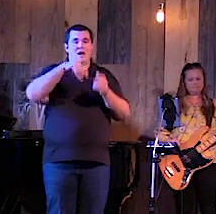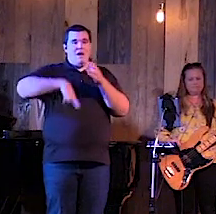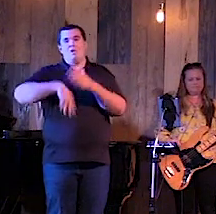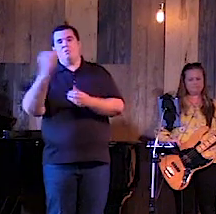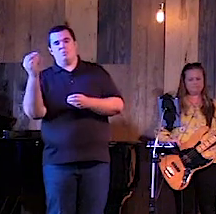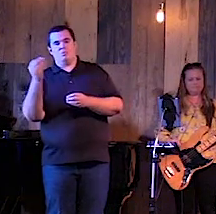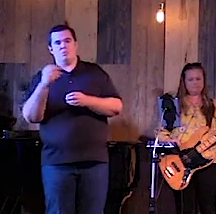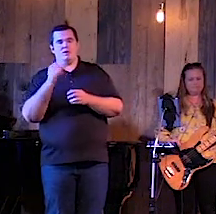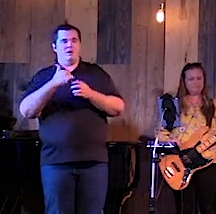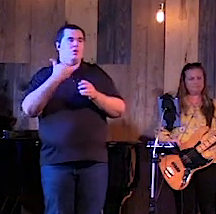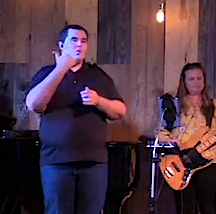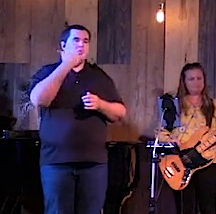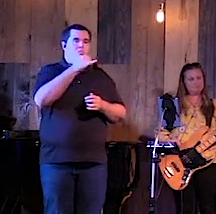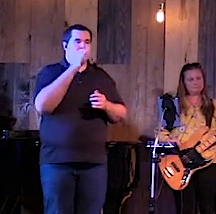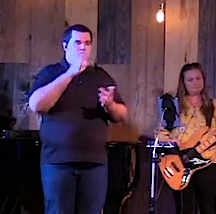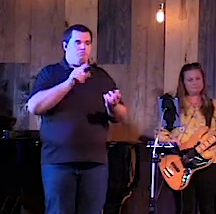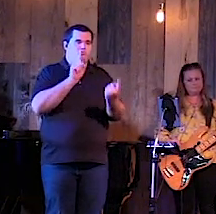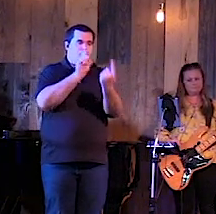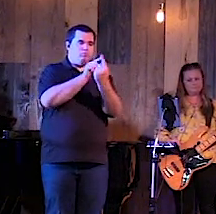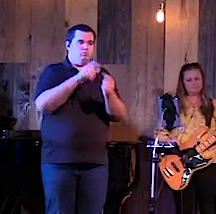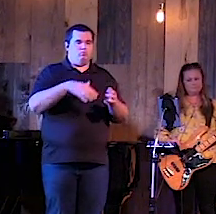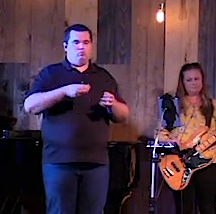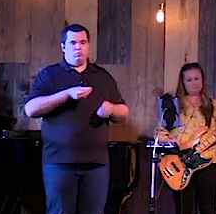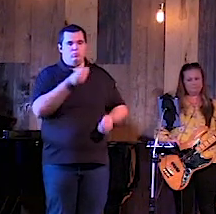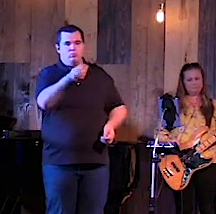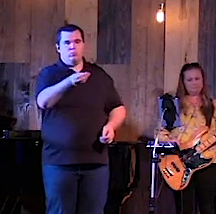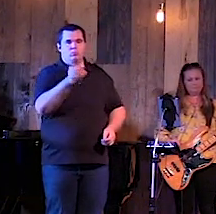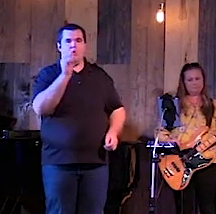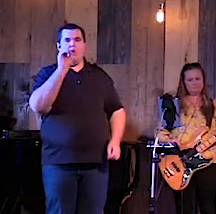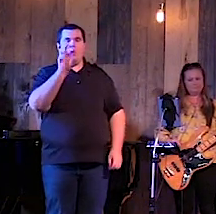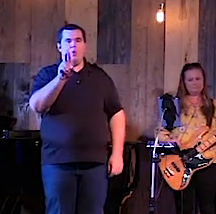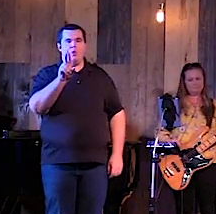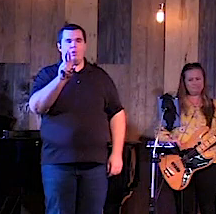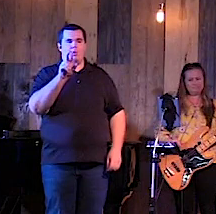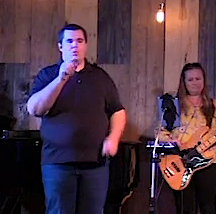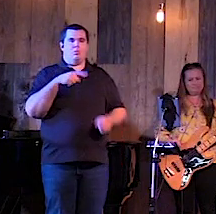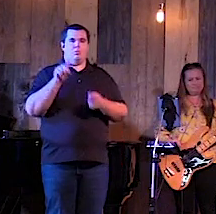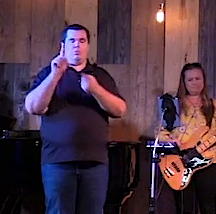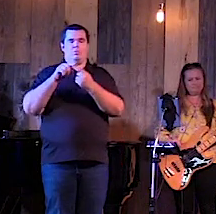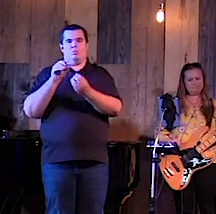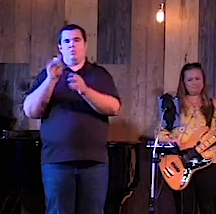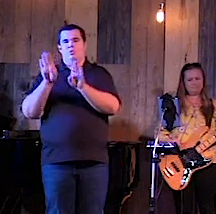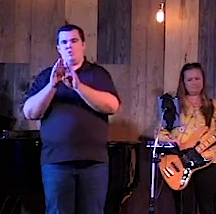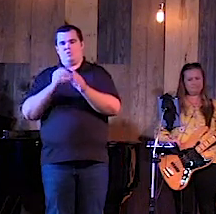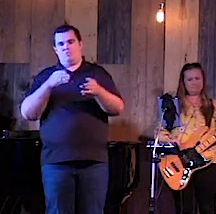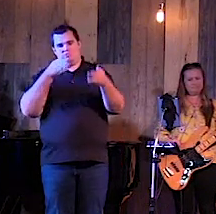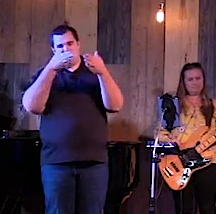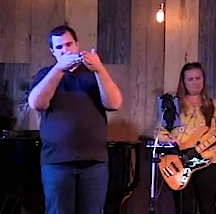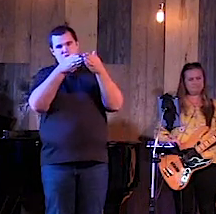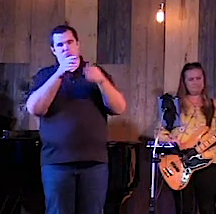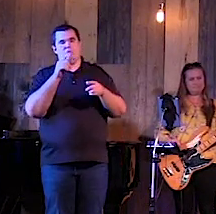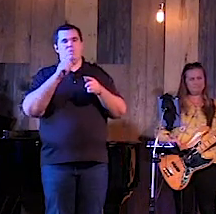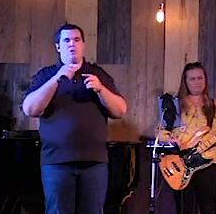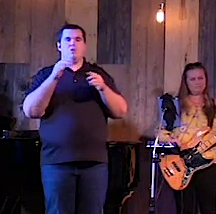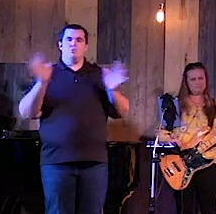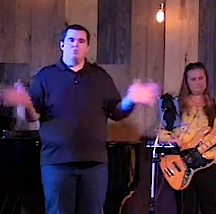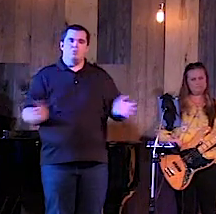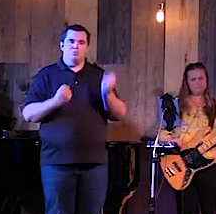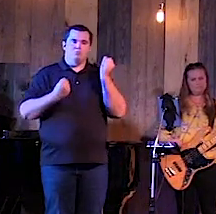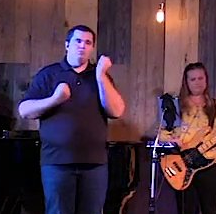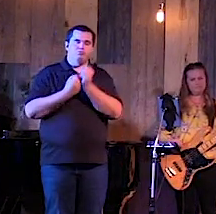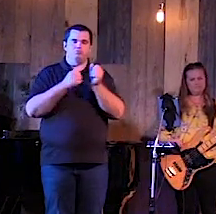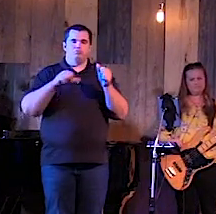your car. Just call us and we'll come out to you, or you can tape it to the door there. But we want to just encourage you in this